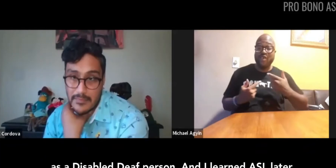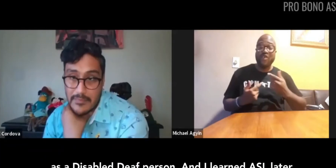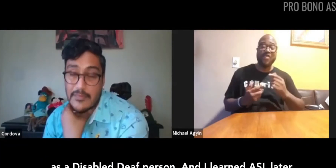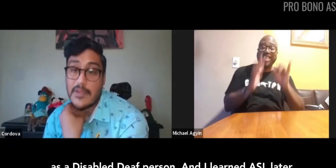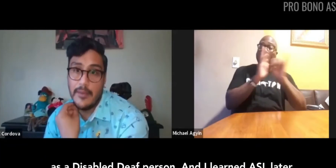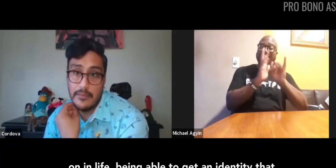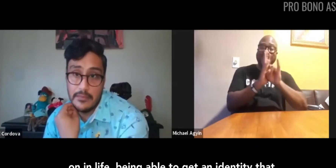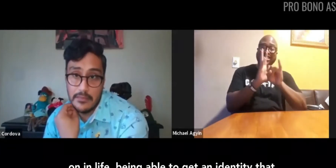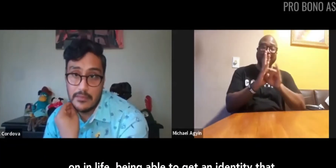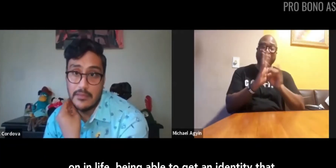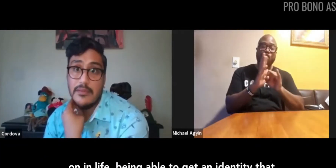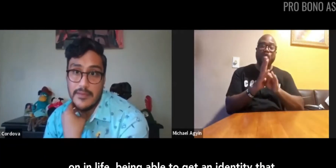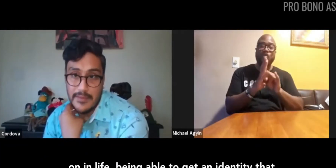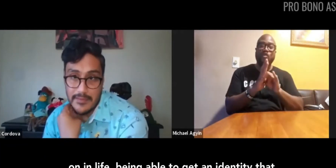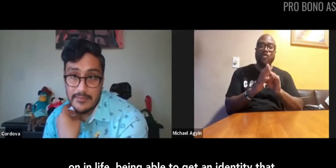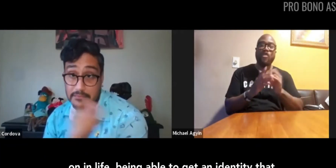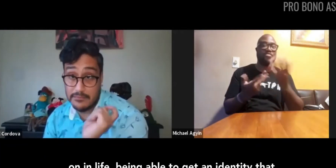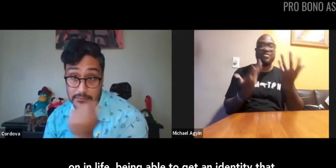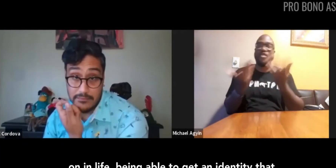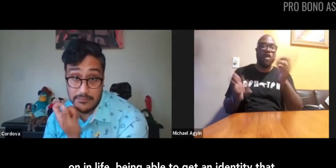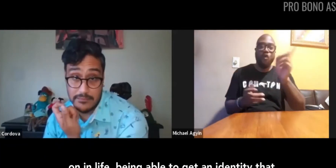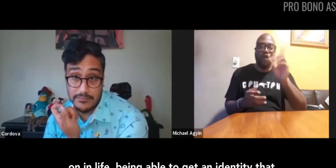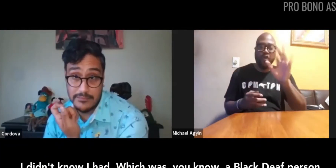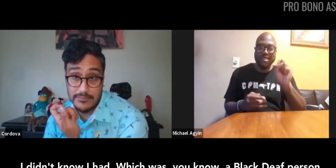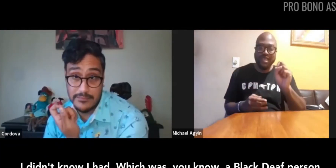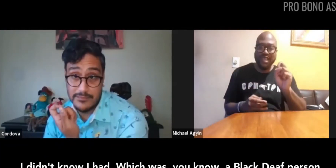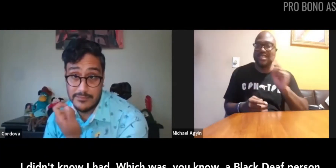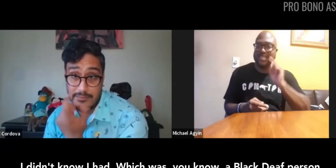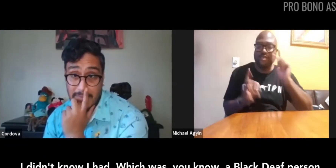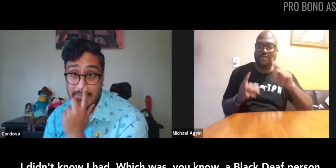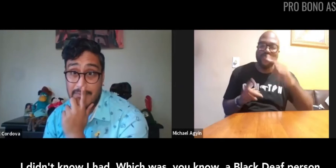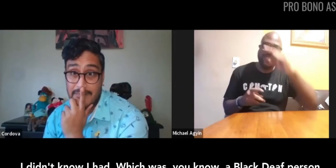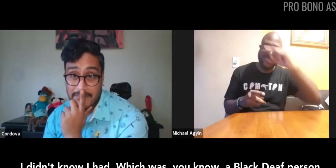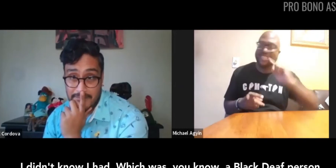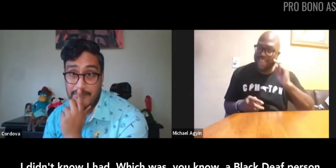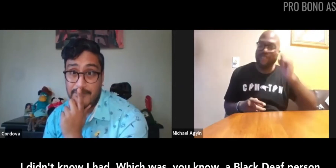And I learned ASL later on in life, being able to get an identity that I didn't know I had.